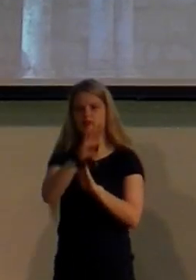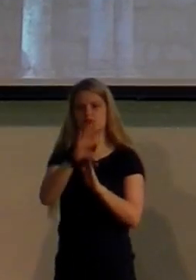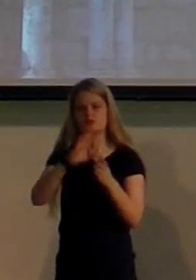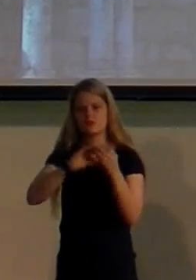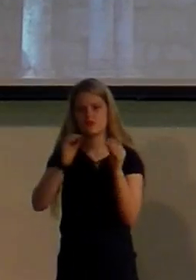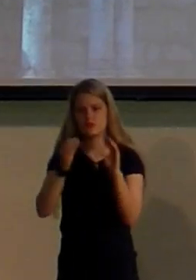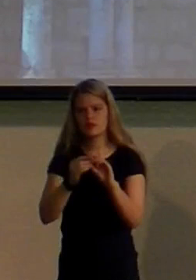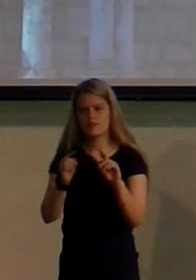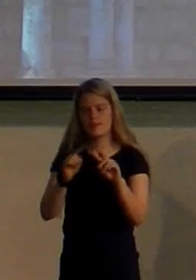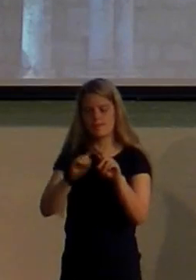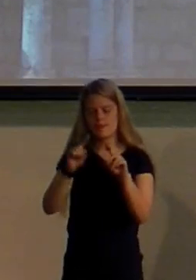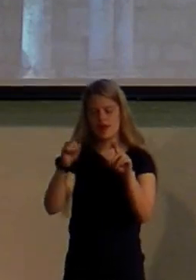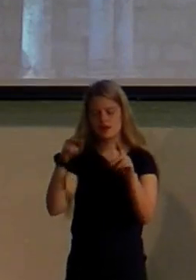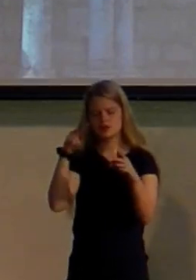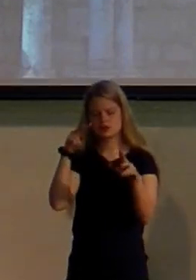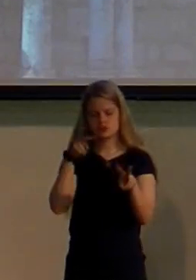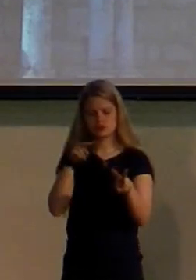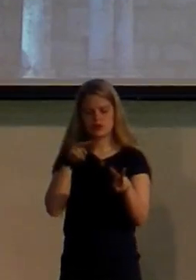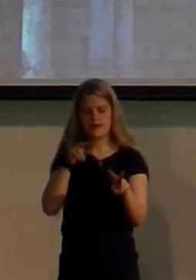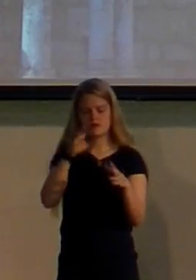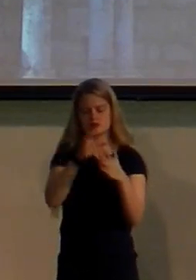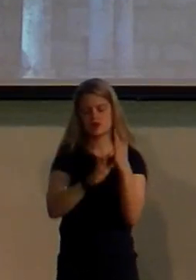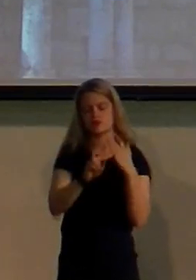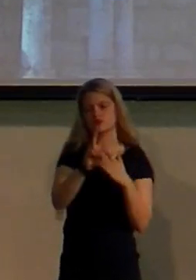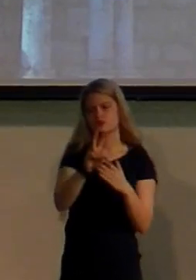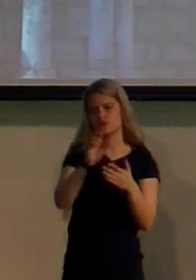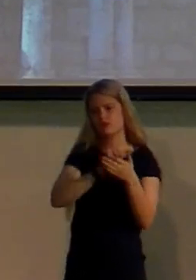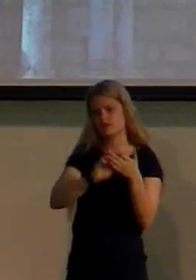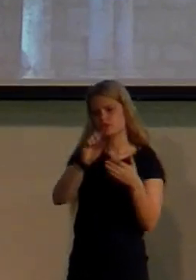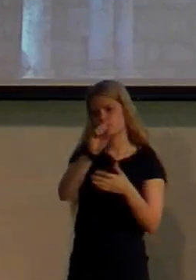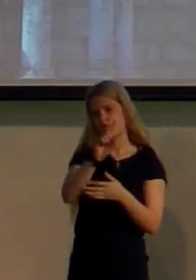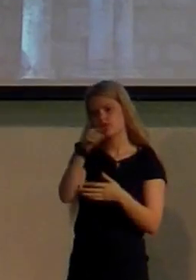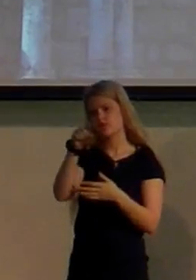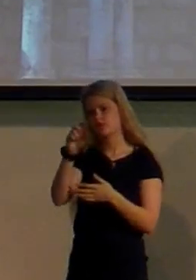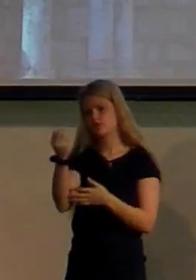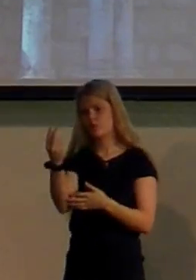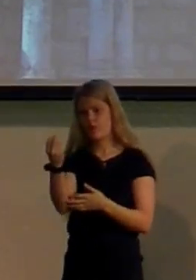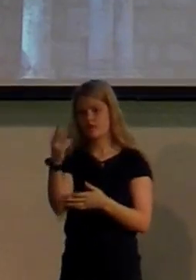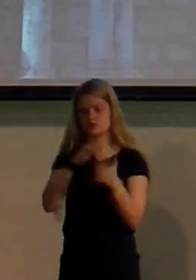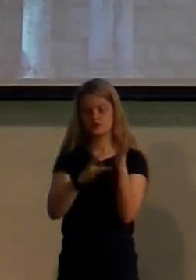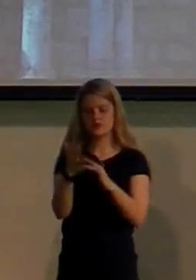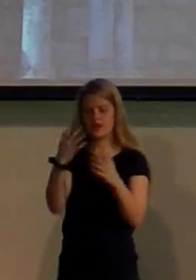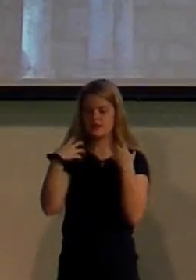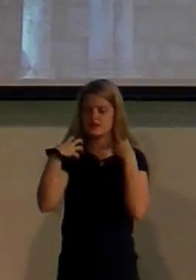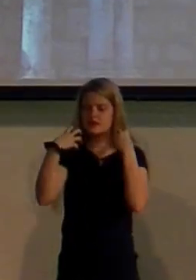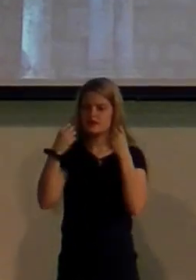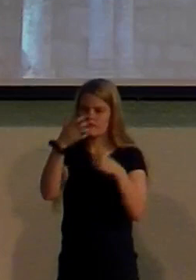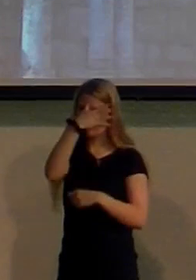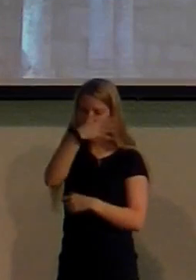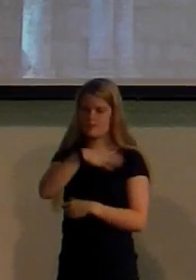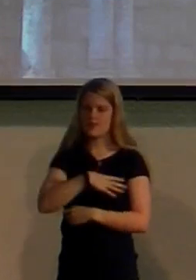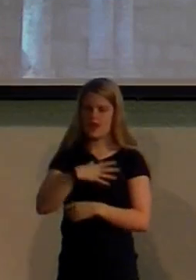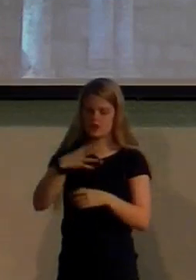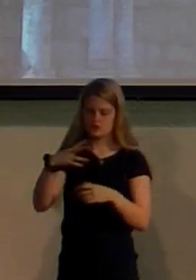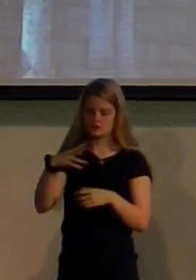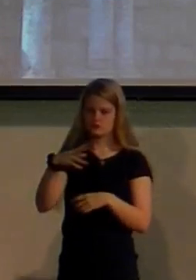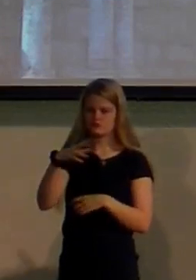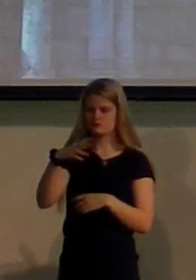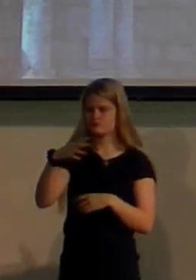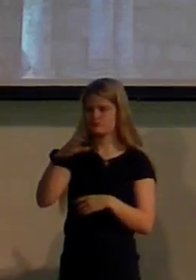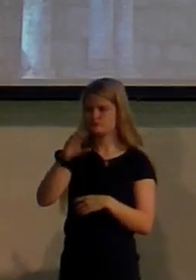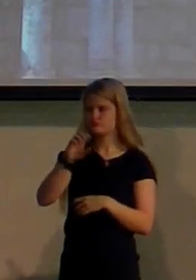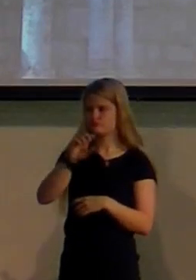at it. First of all, in chapter 2, verses 1 through 12, Jesus heals the man who's paralyzed, who's brought by